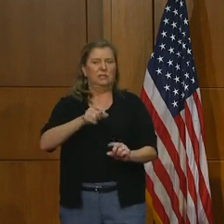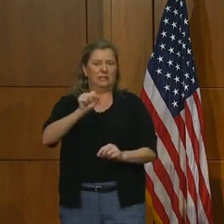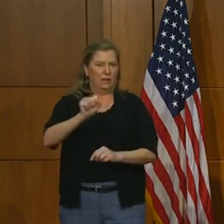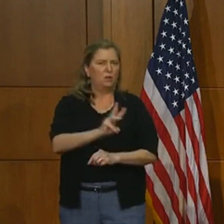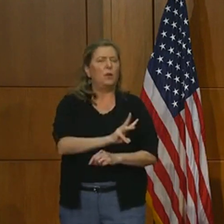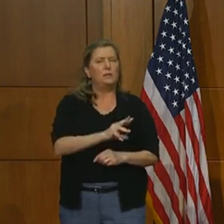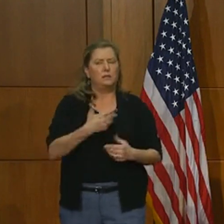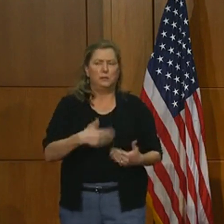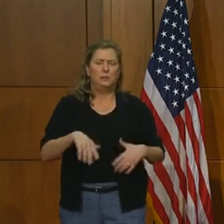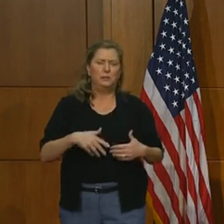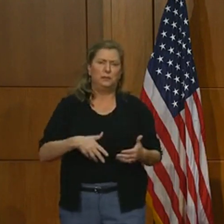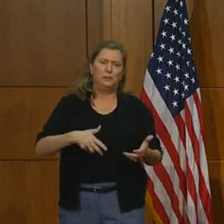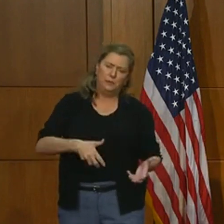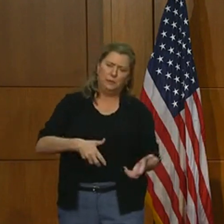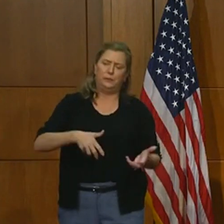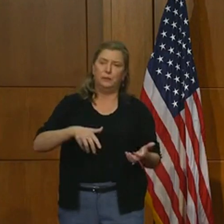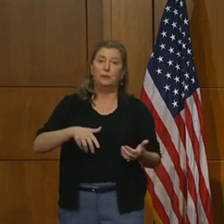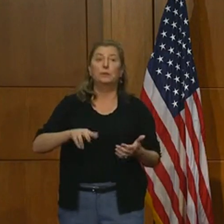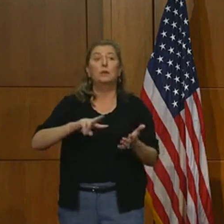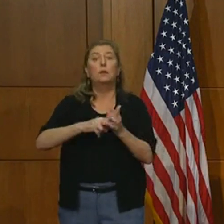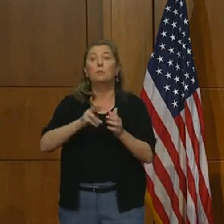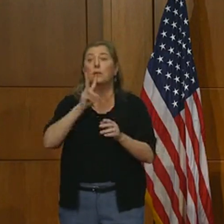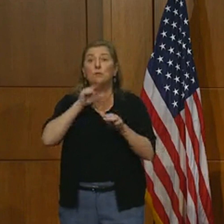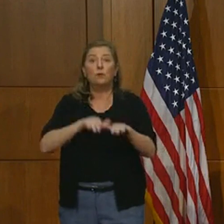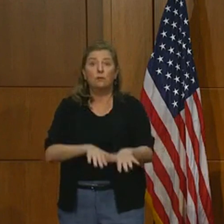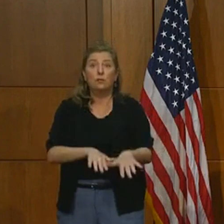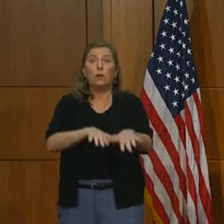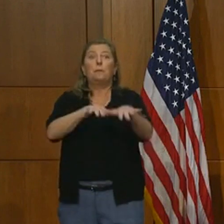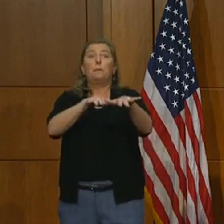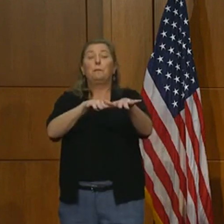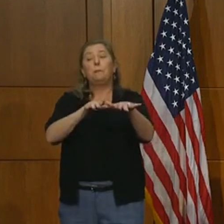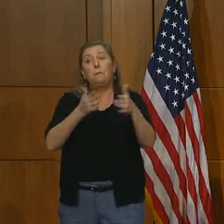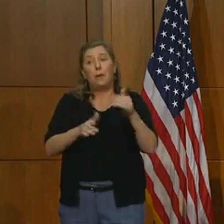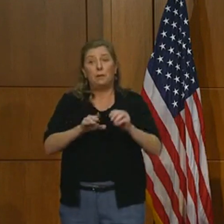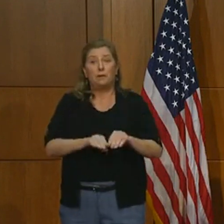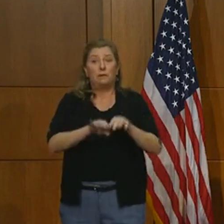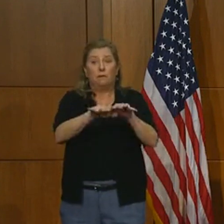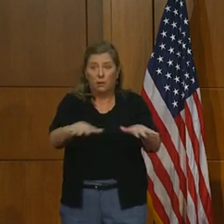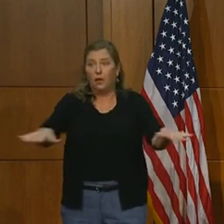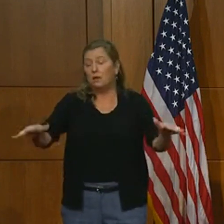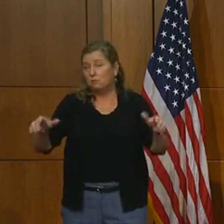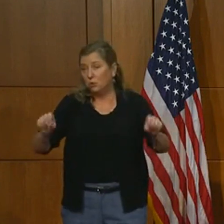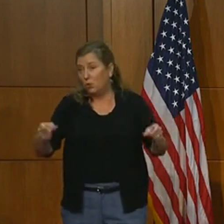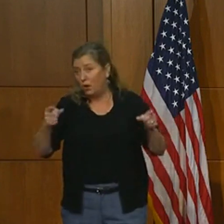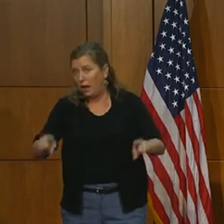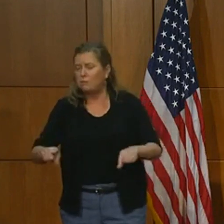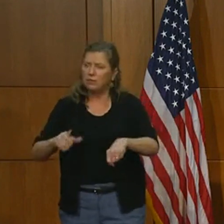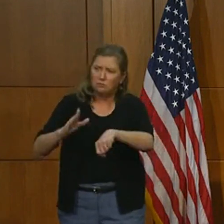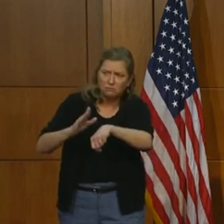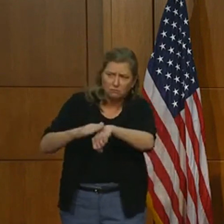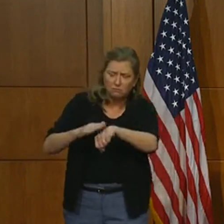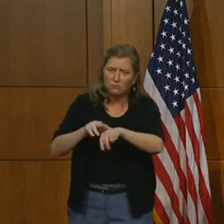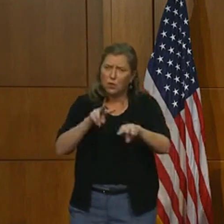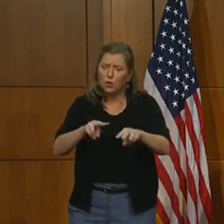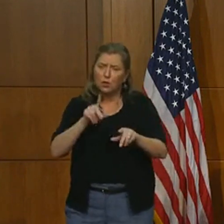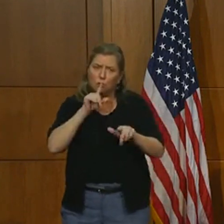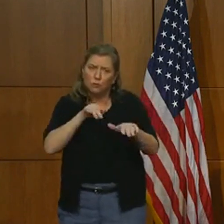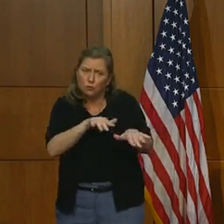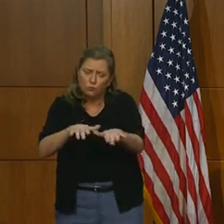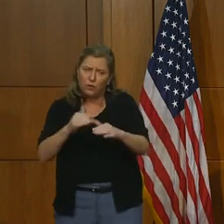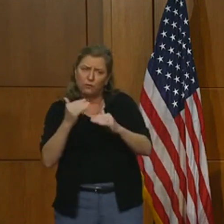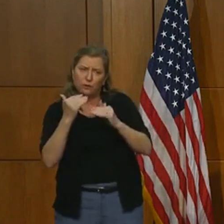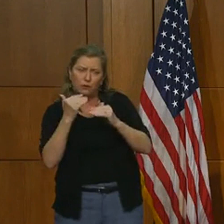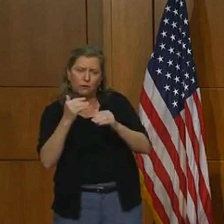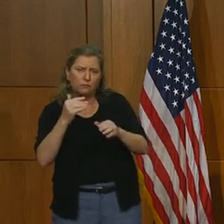the Southwest. That means rivers are up and flooding is possible. Be aware of river restrictions and local